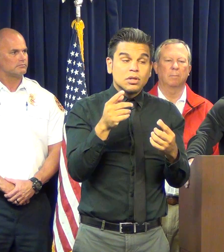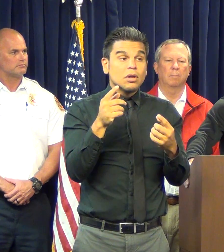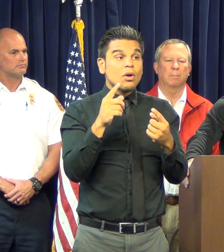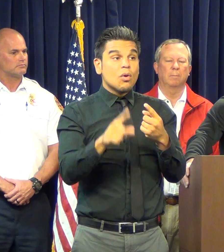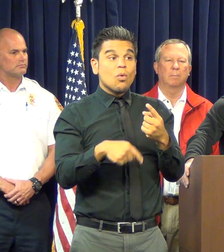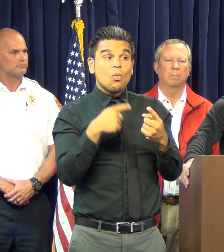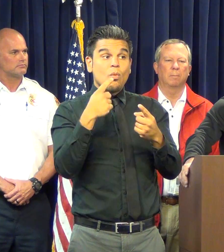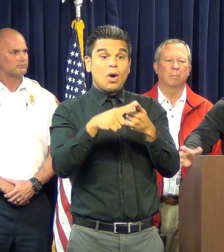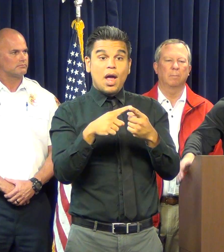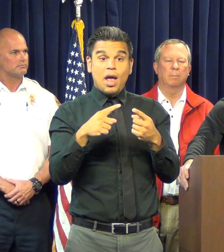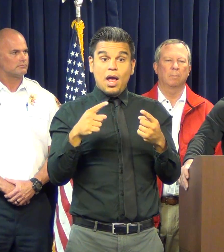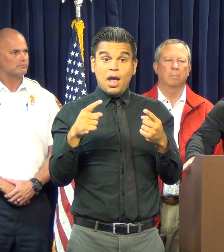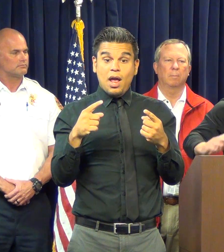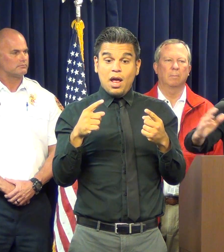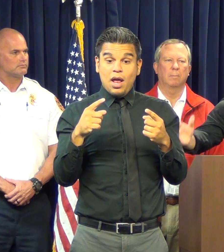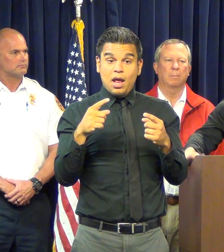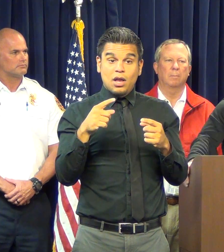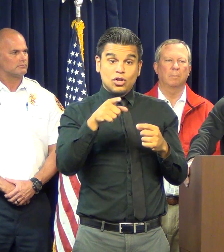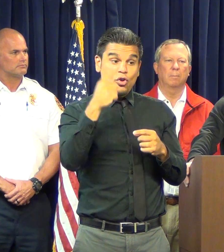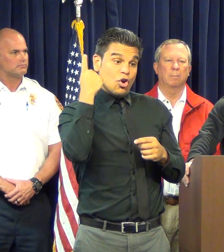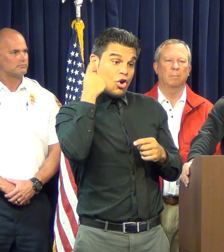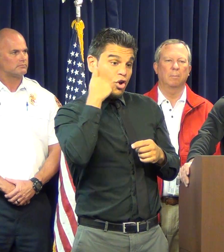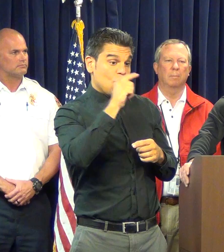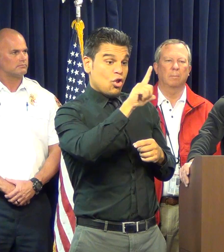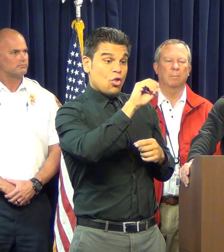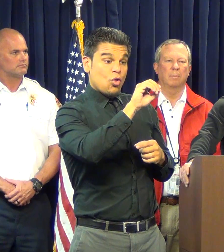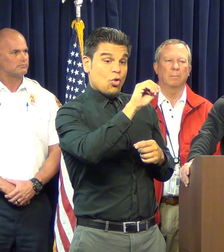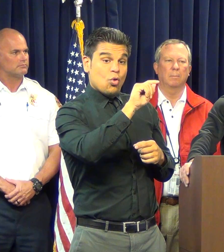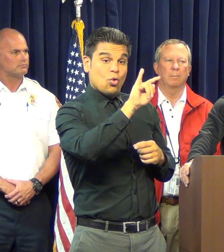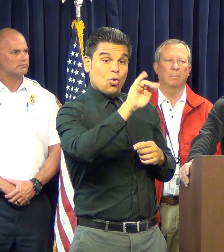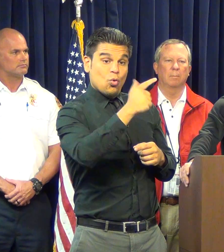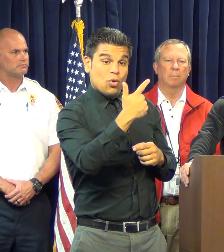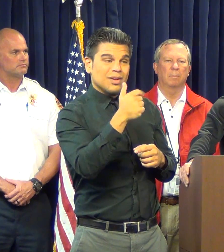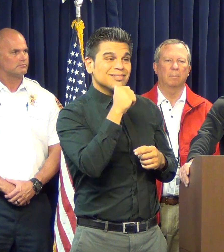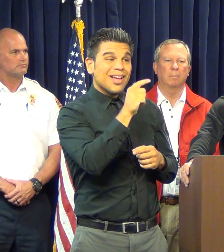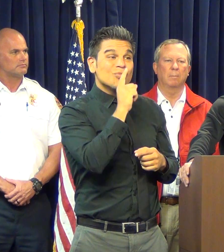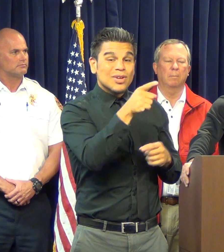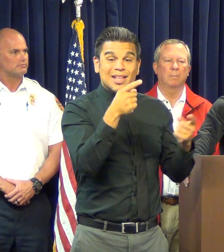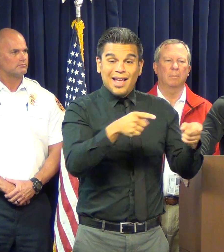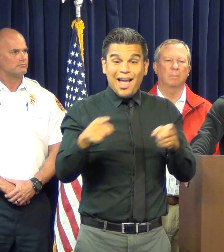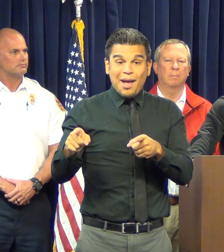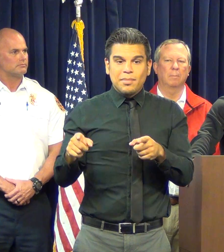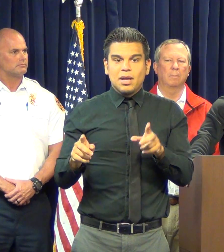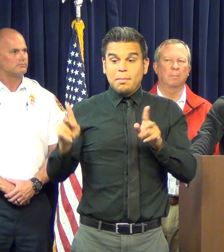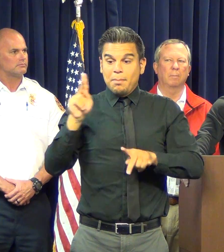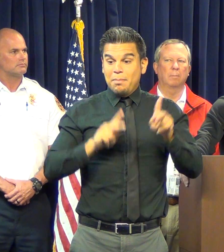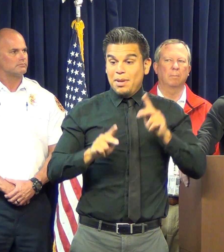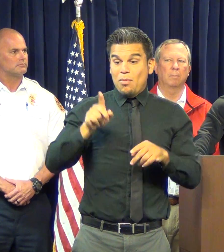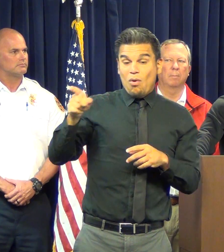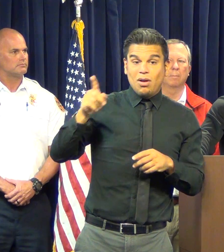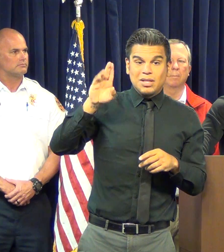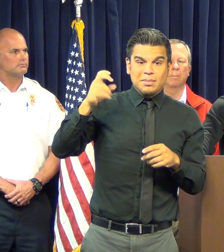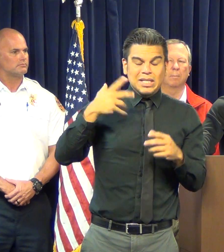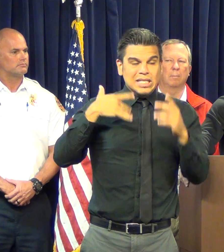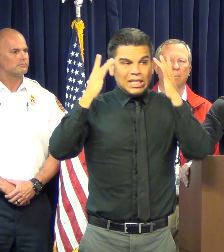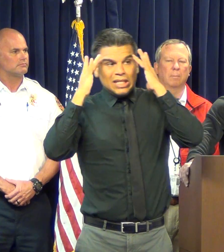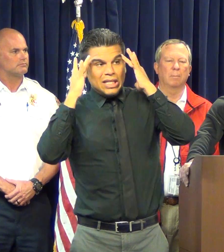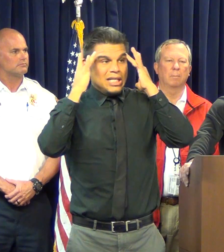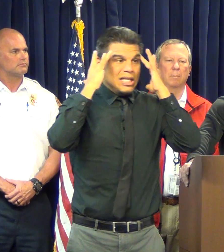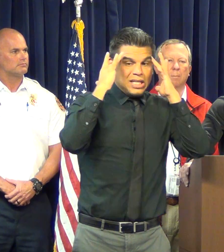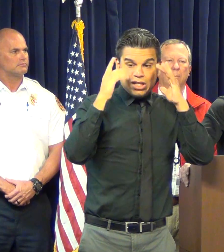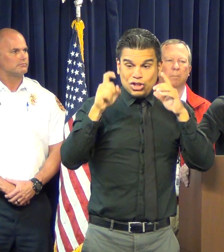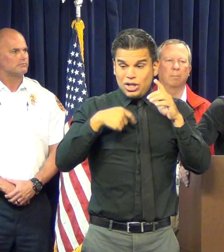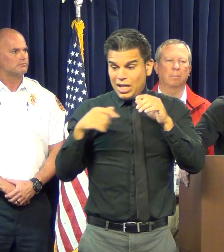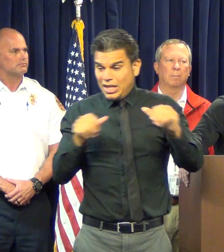under order, that there was looting that actually wasn't happening, there are people at the beaches making decisions based on the care of their own